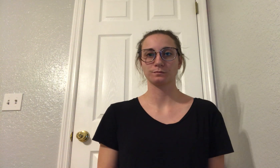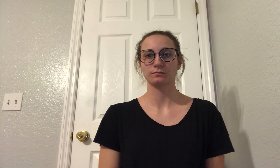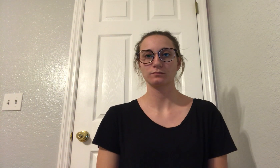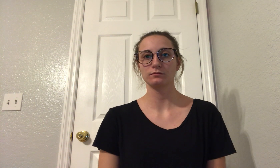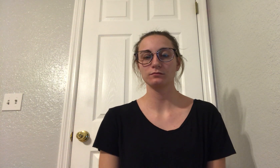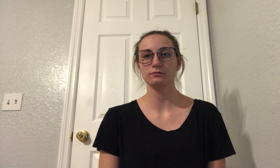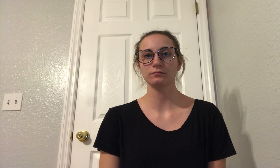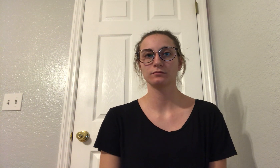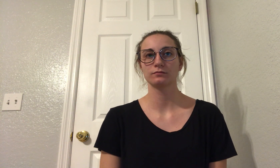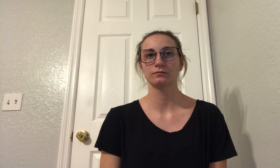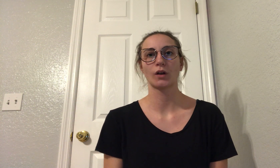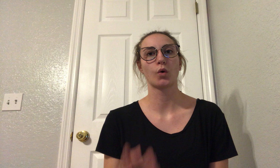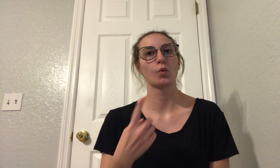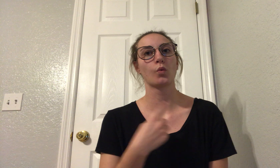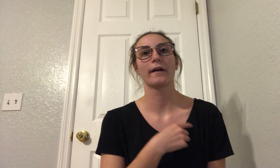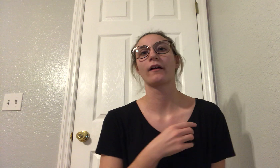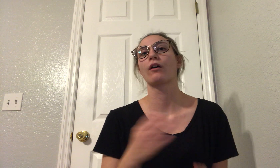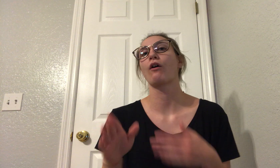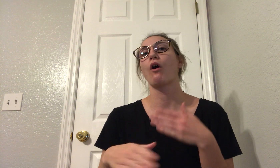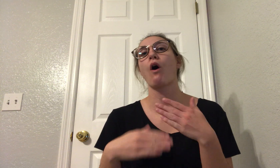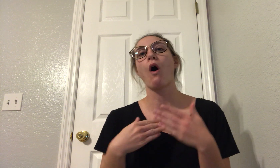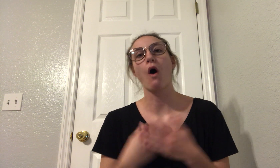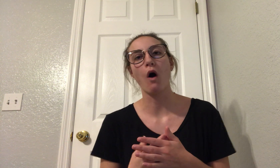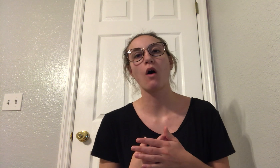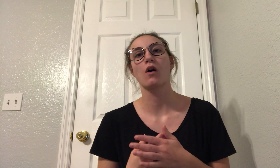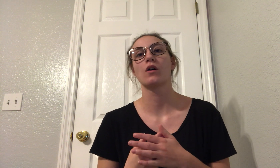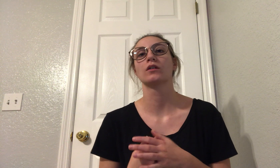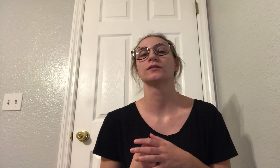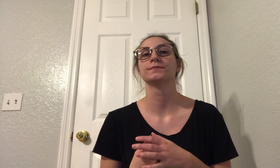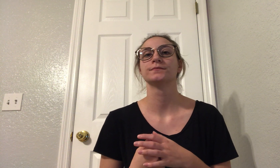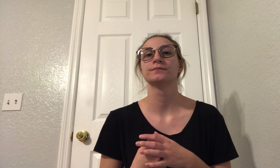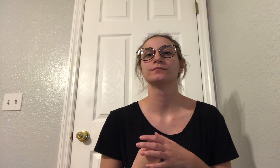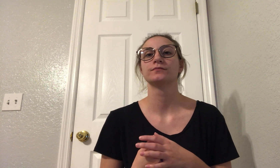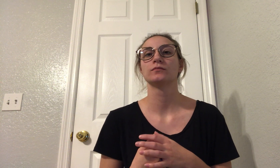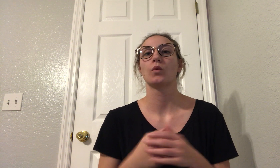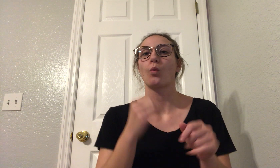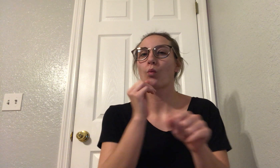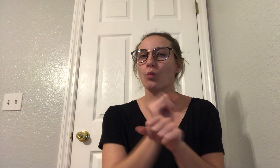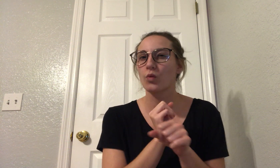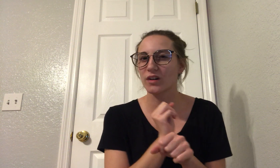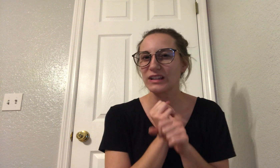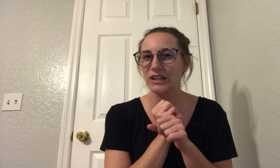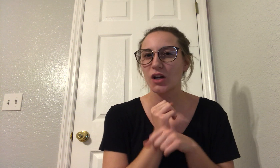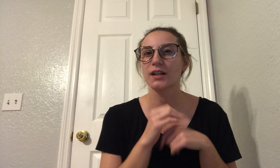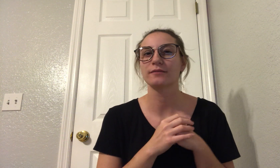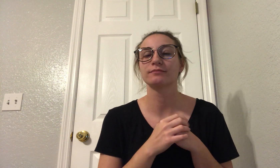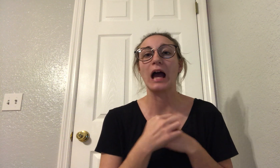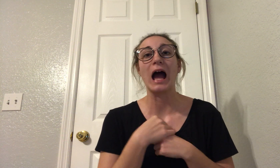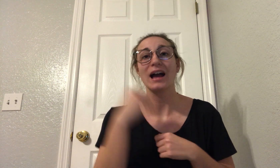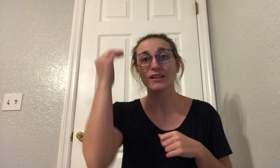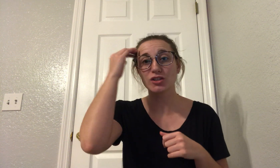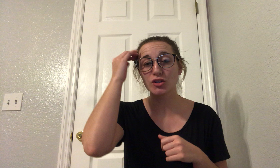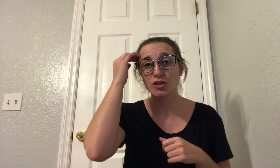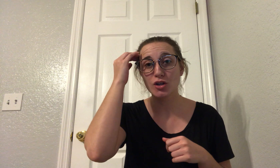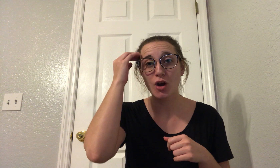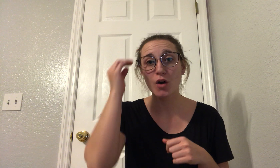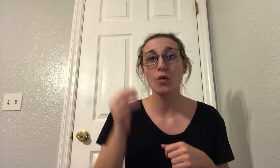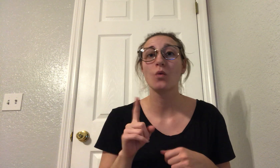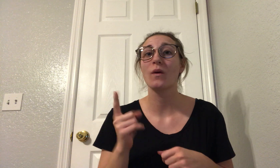we're all experiments of one. I know where my weak links are, and I'm constantly trying to improve them. And